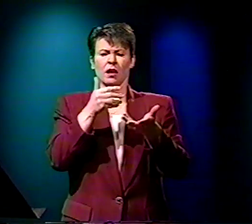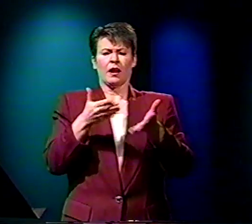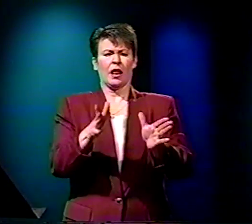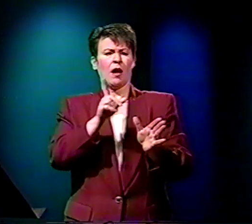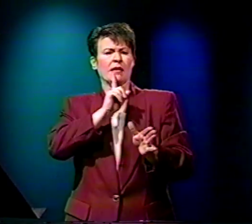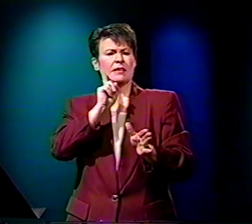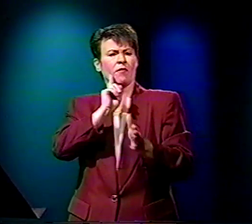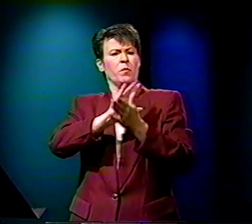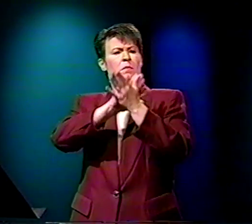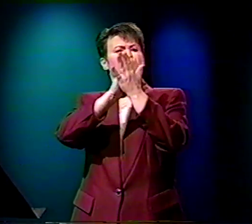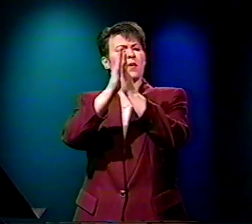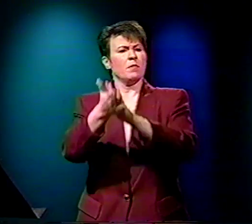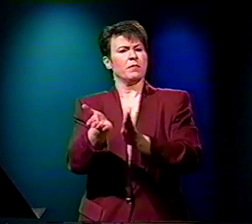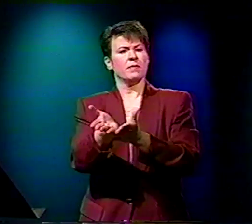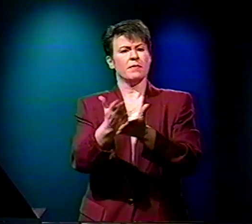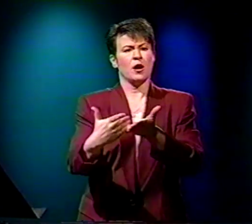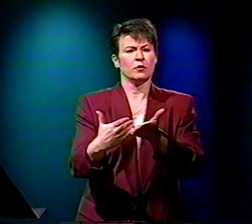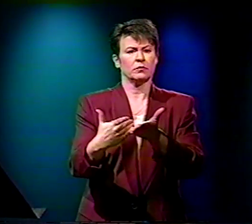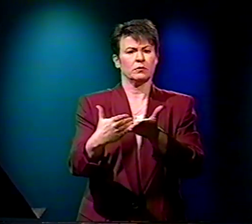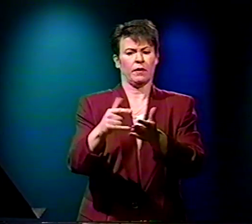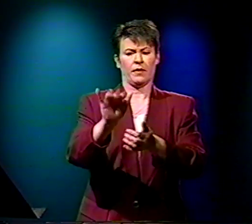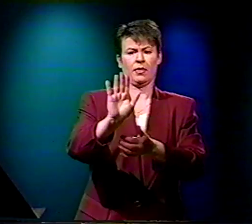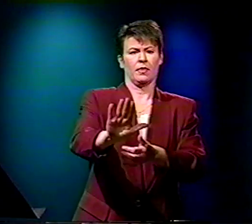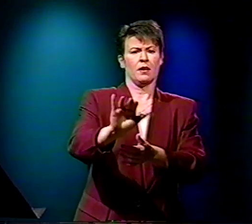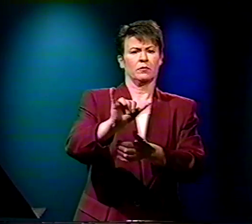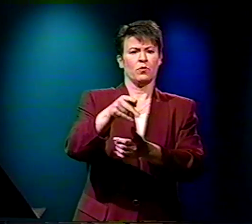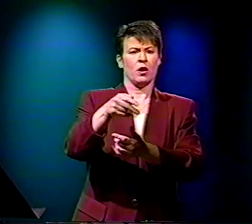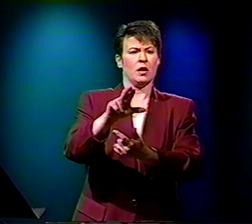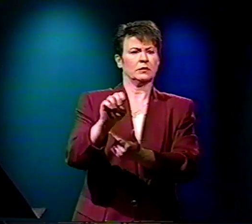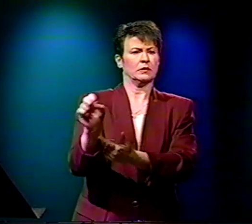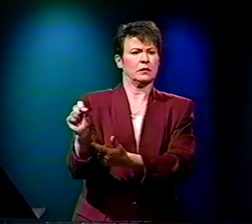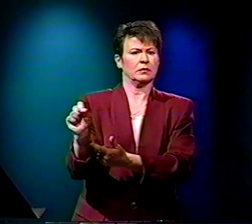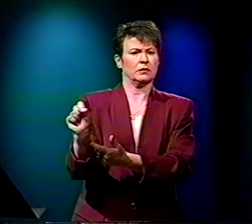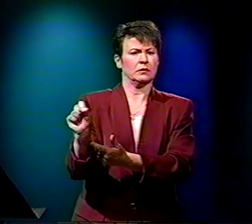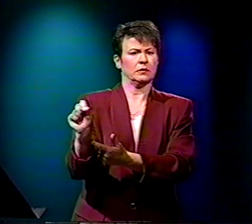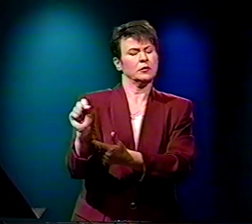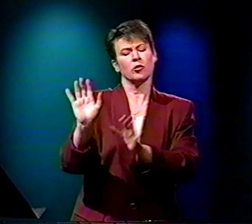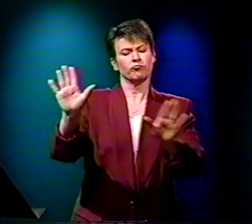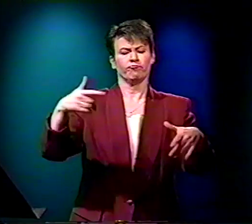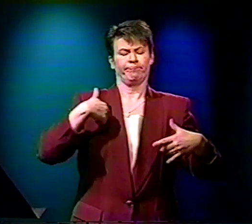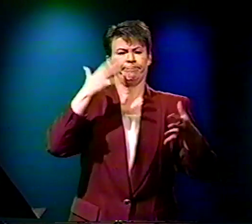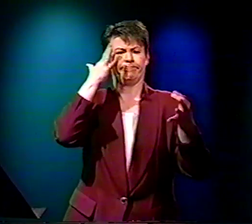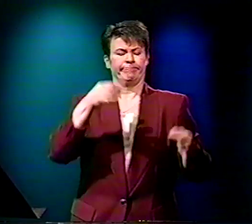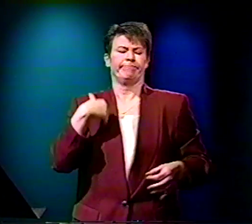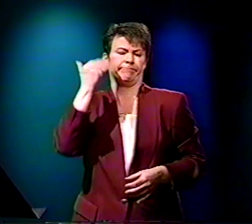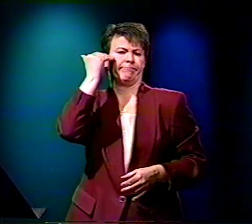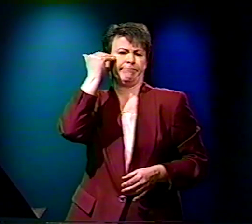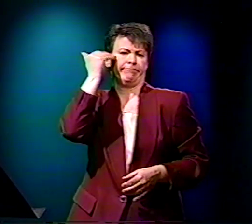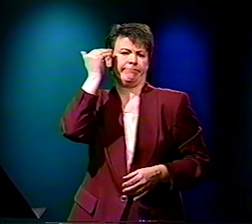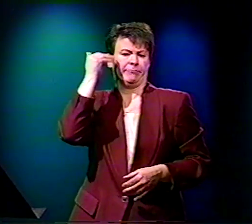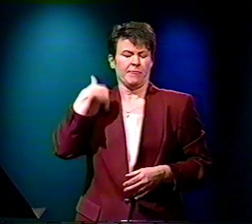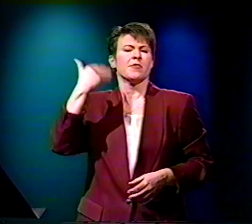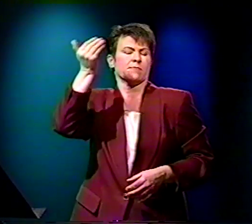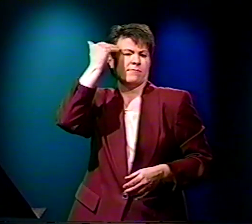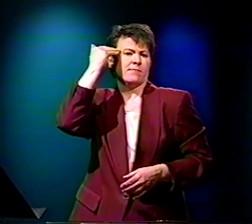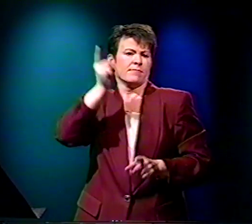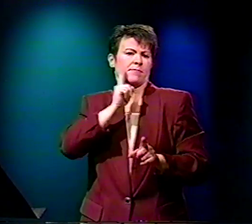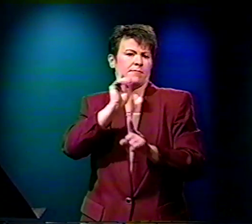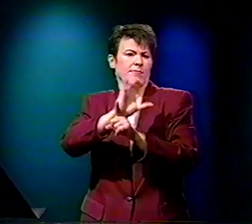deaf people feel that they're not being allowed to feel a part of that process. The interpreter says, well, I know what I'm doing, and I'm going to be